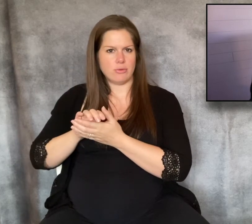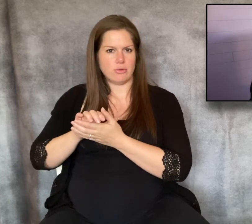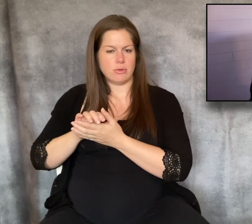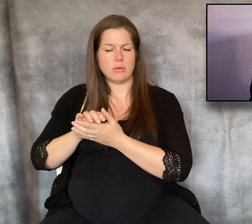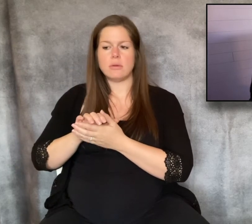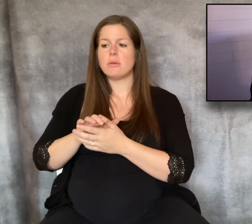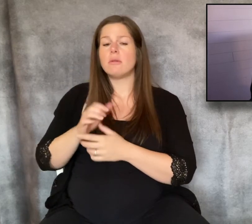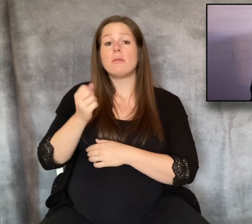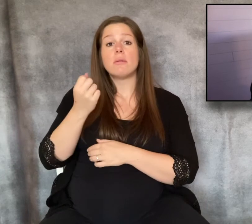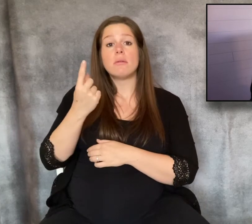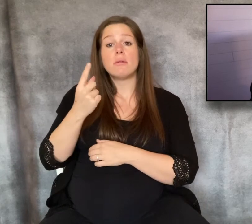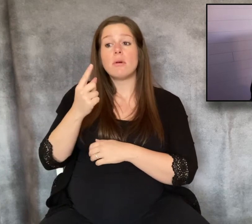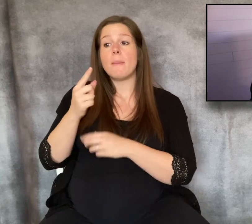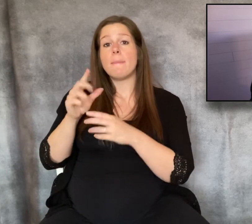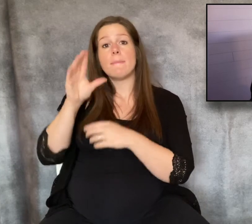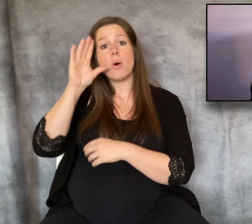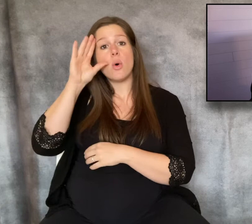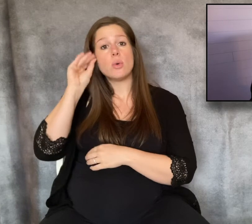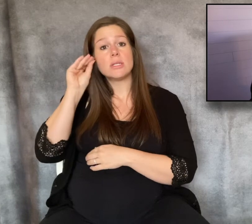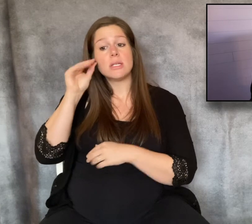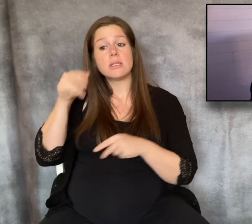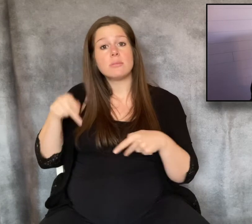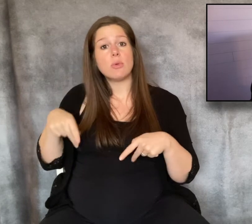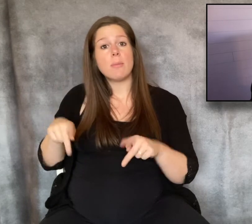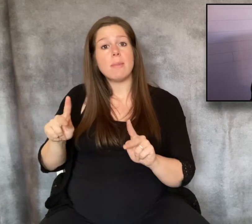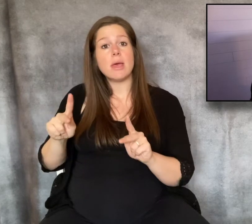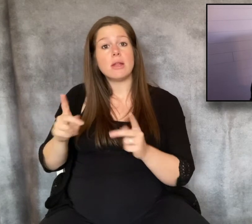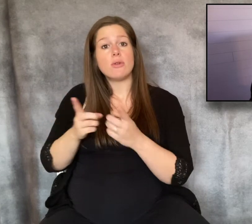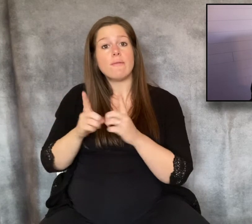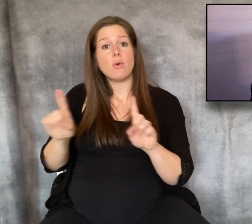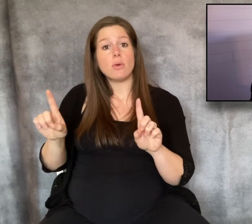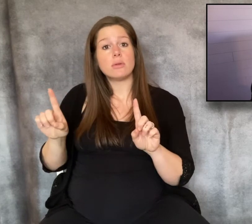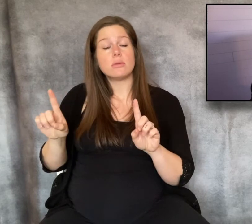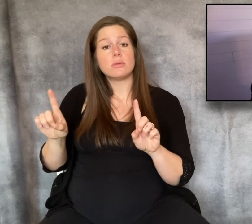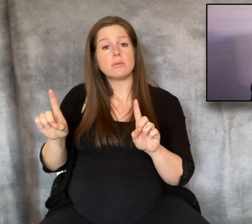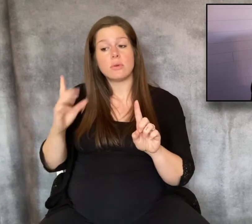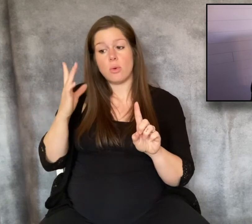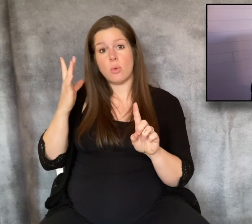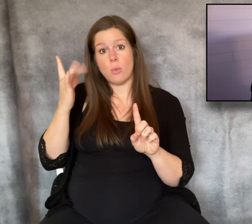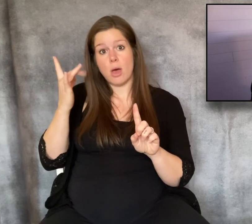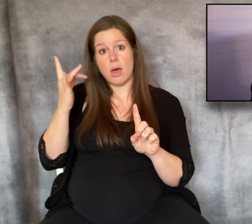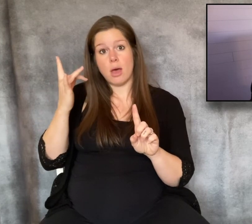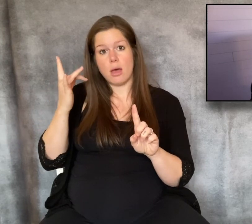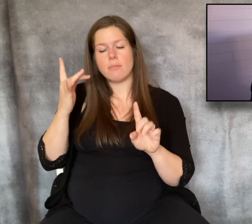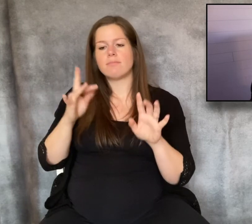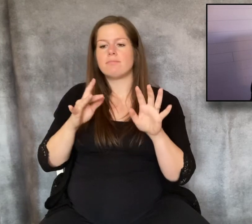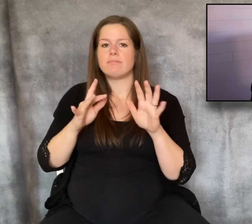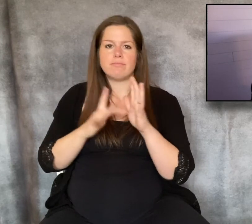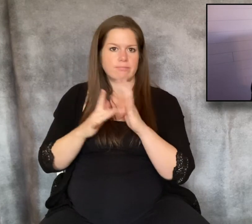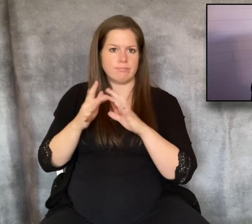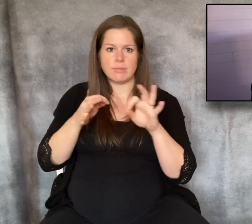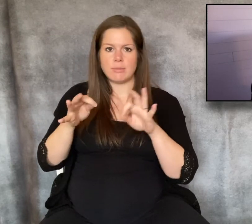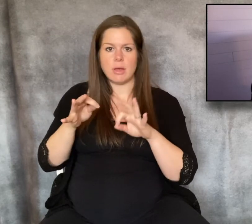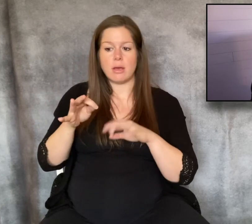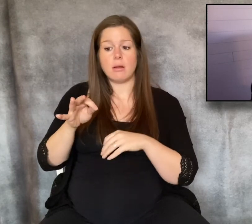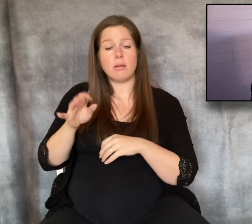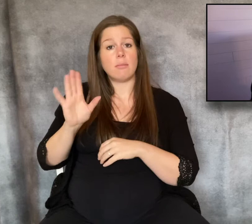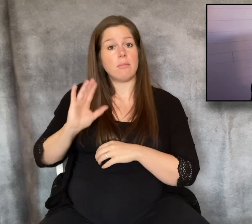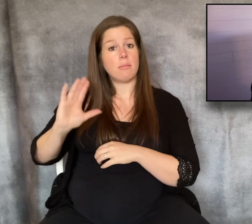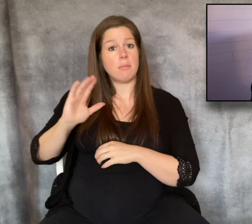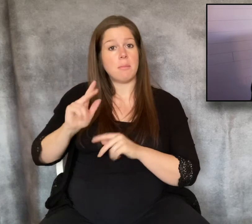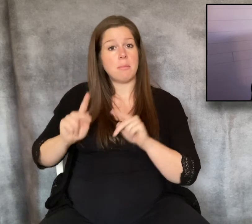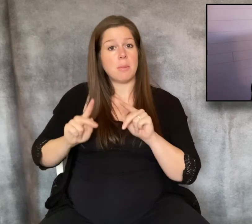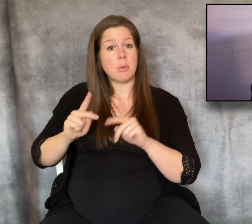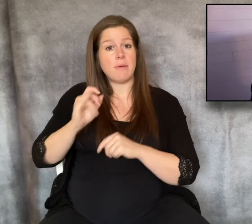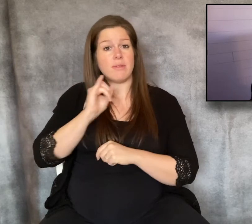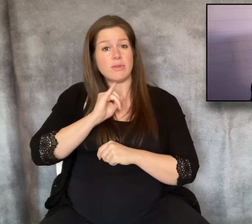allowance, realize that was not a good thing. That was because you had hard hearts. That the people of Israel had